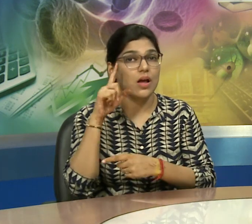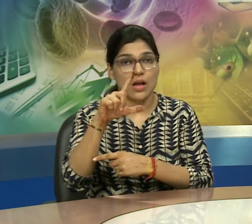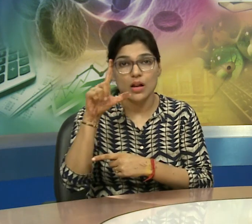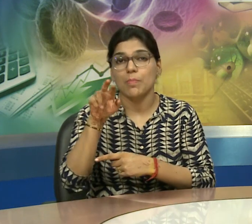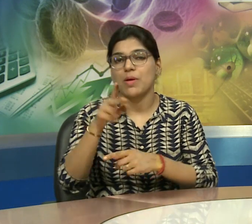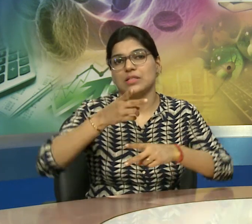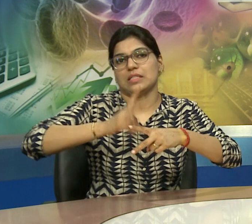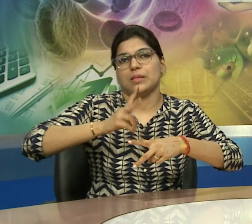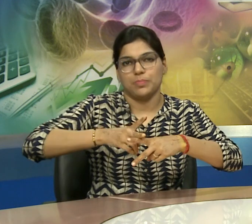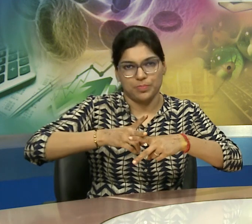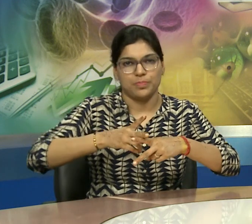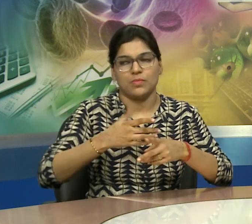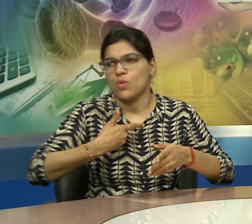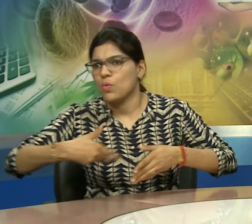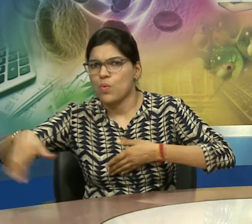Next word is still,